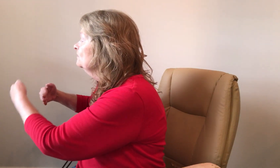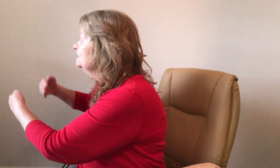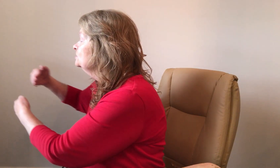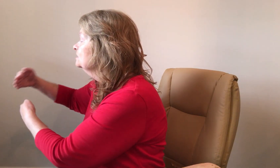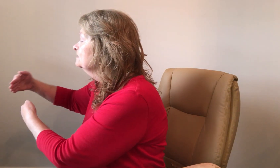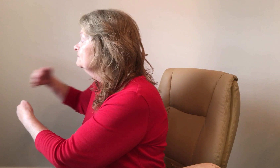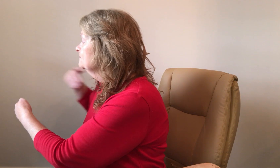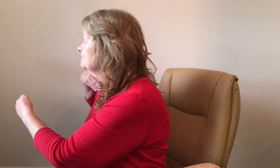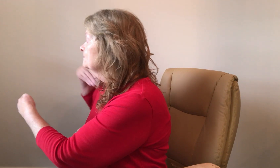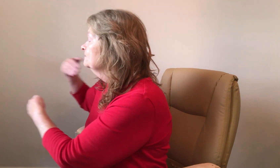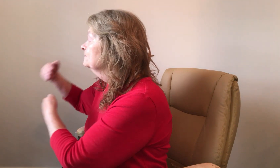generation,